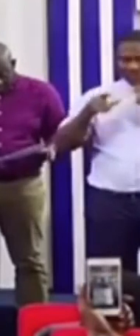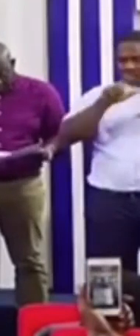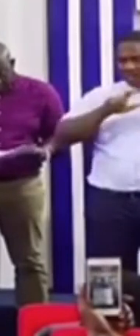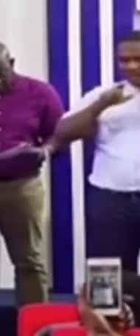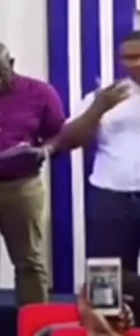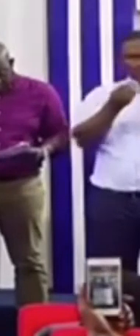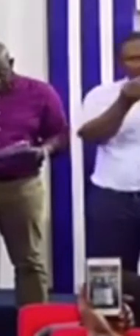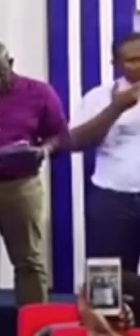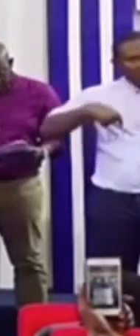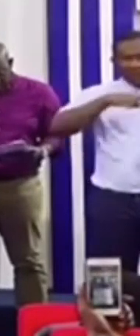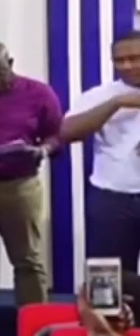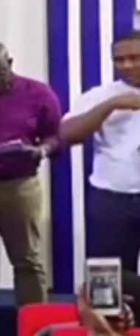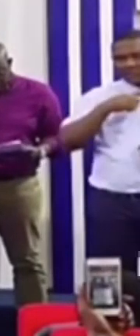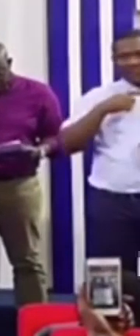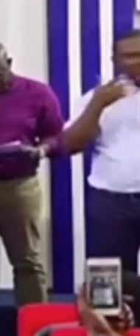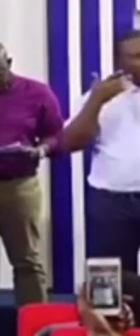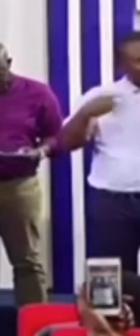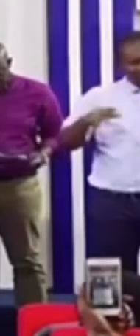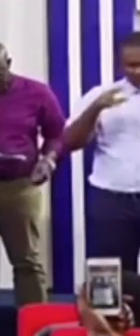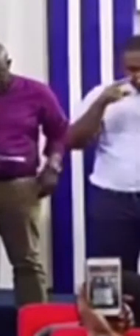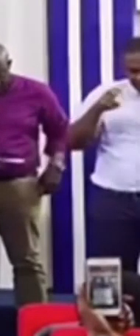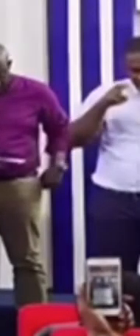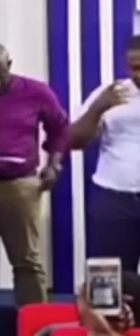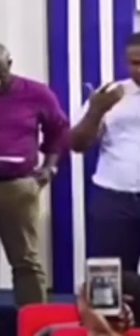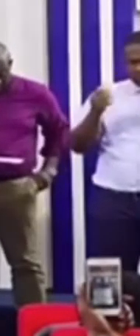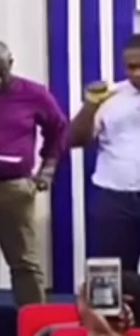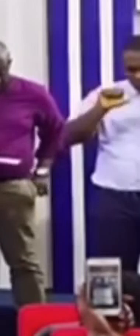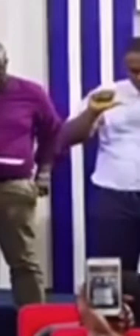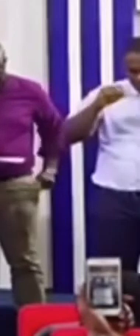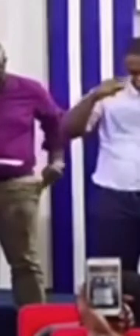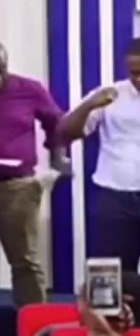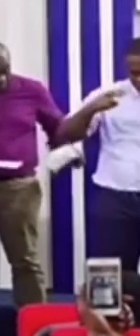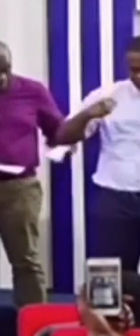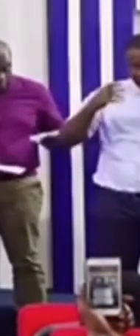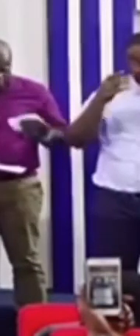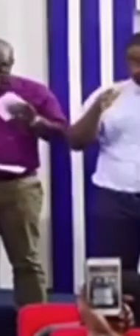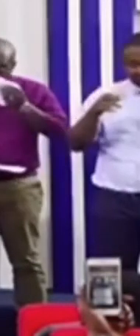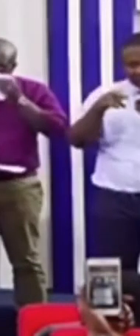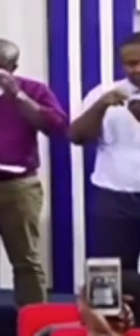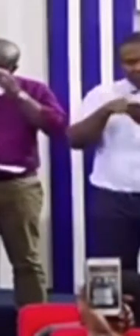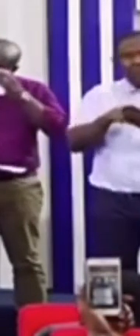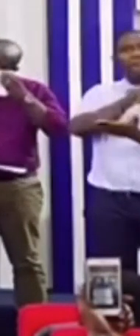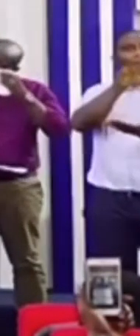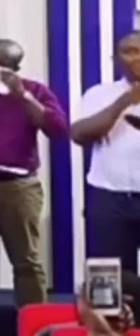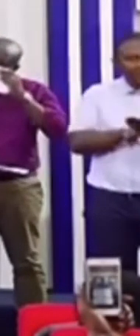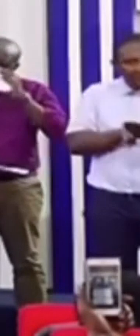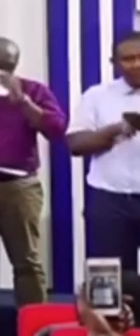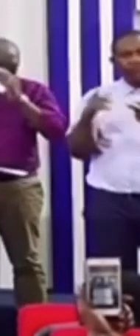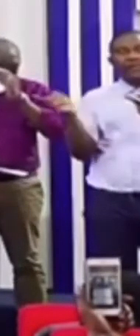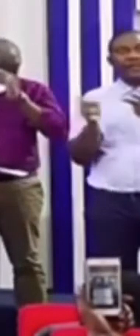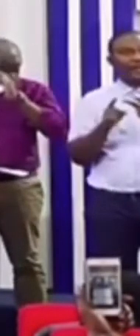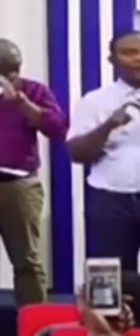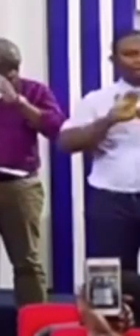us that they have finished the assessment of the report, and this is another confirmed case of COVID in